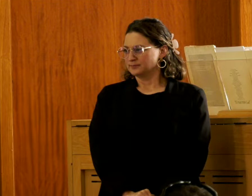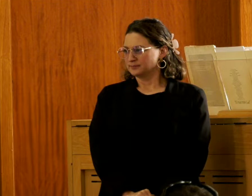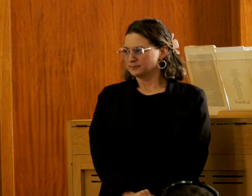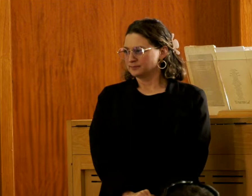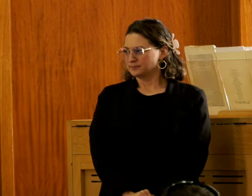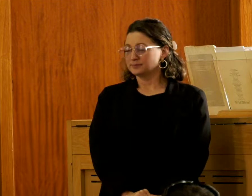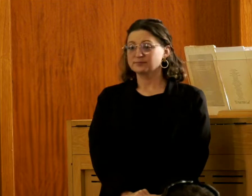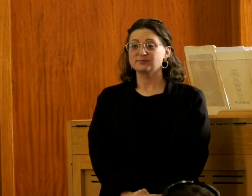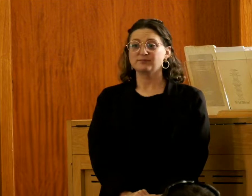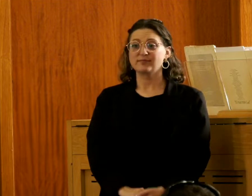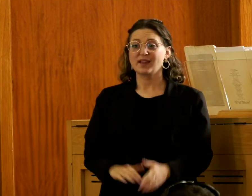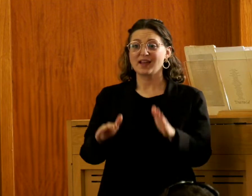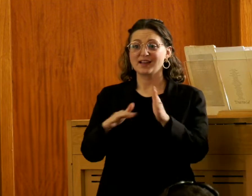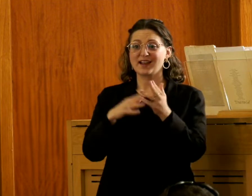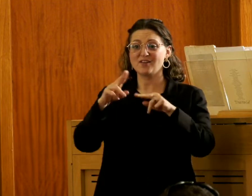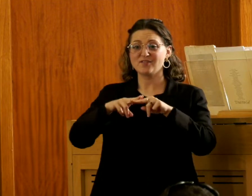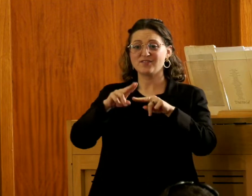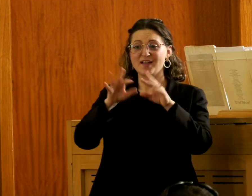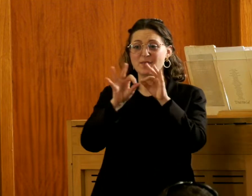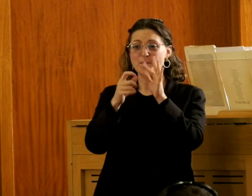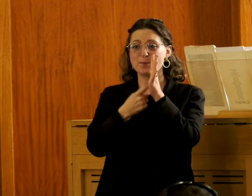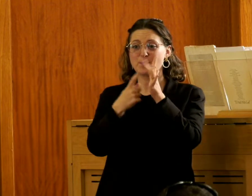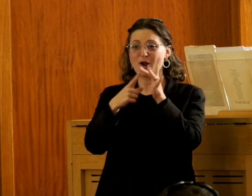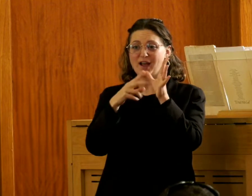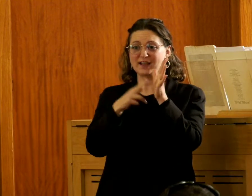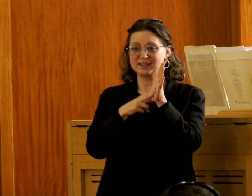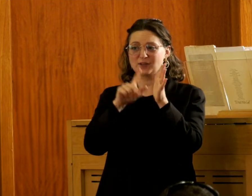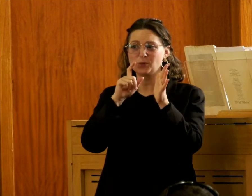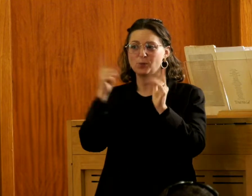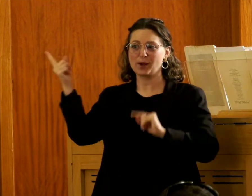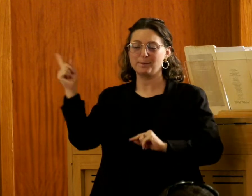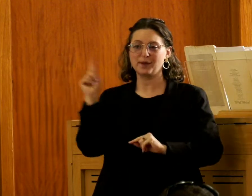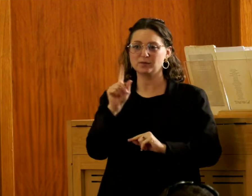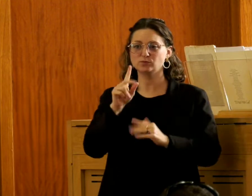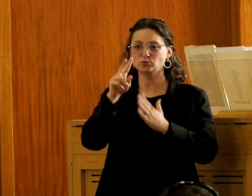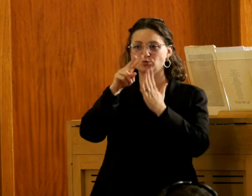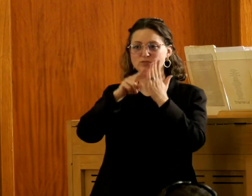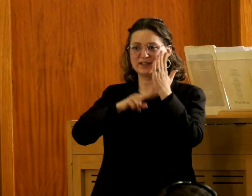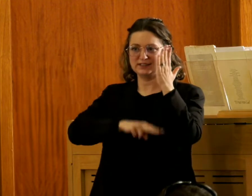And now I'll call on Father Brian for our reading.